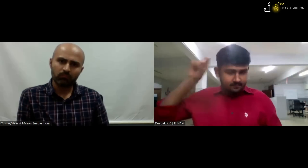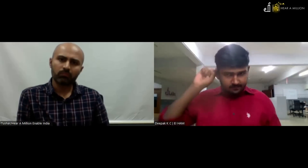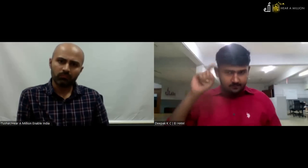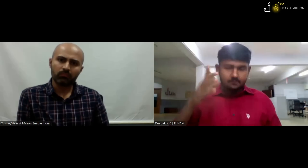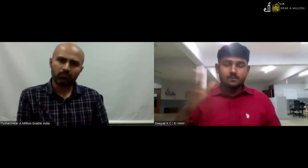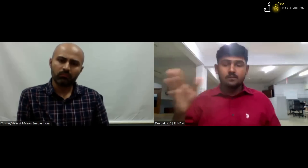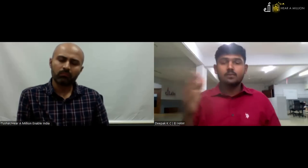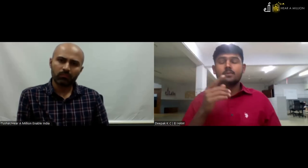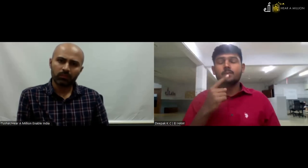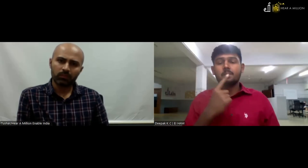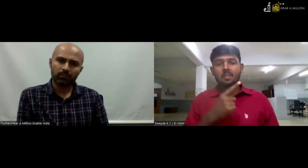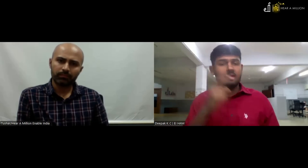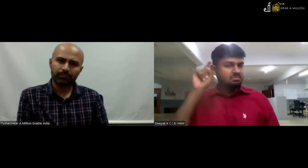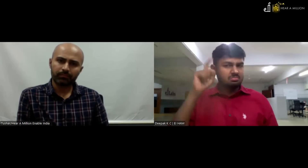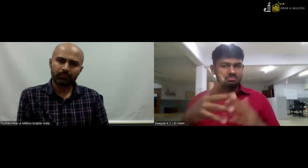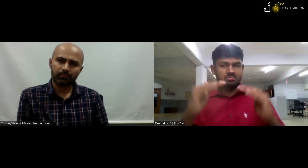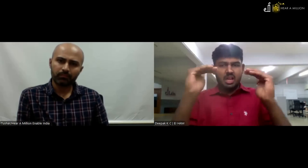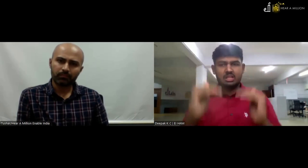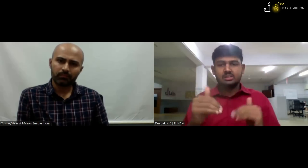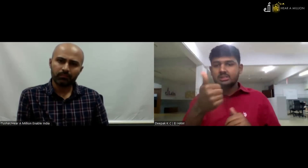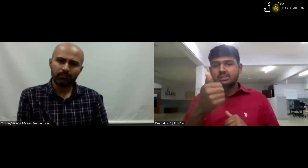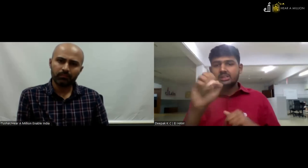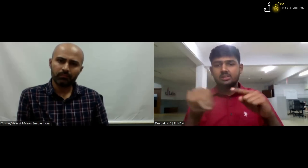to use a hearing aid.